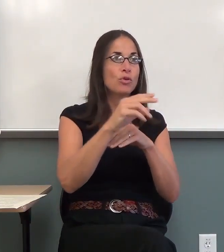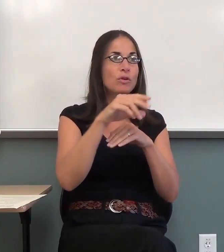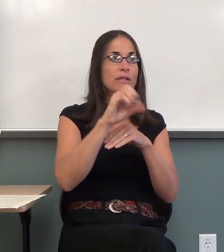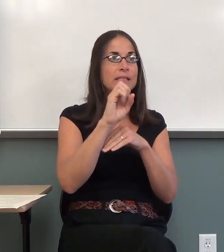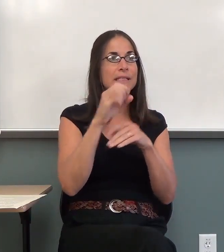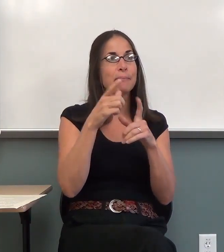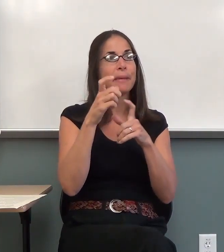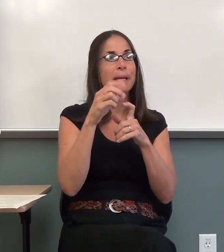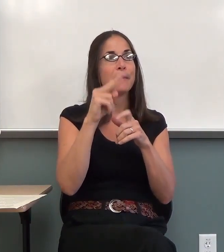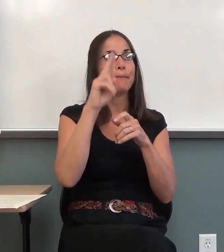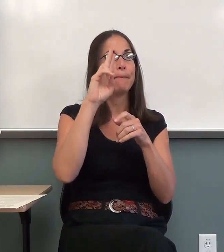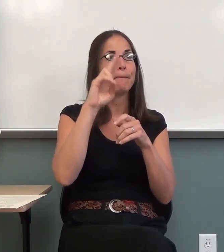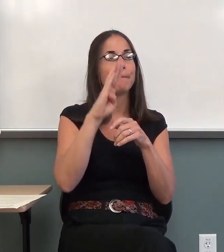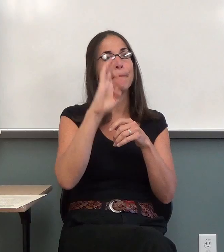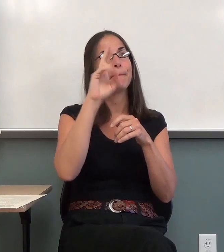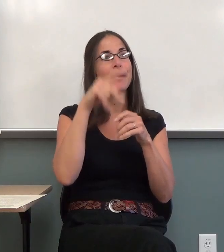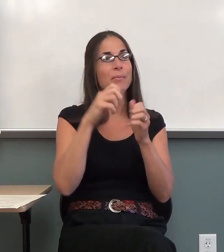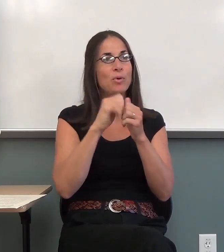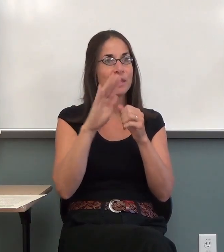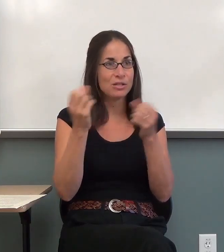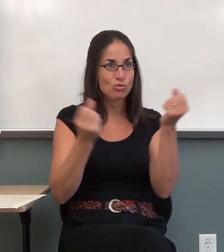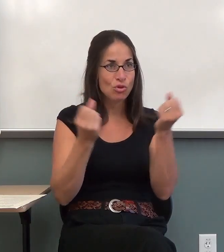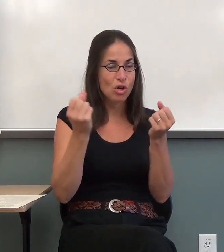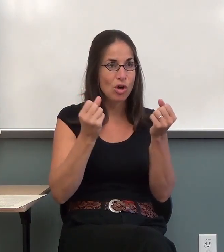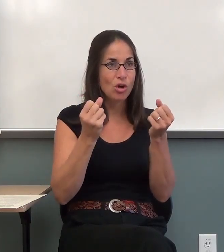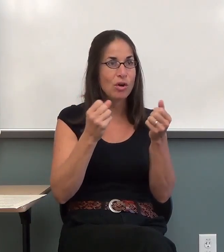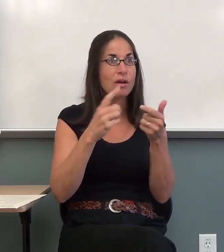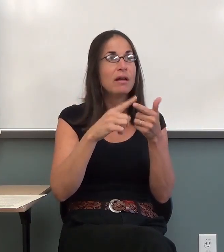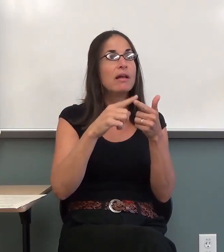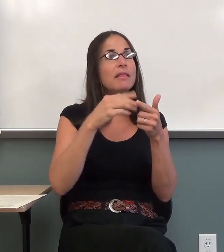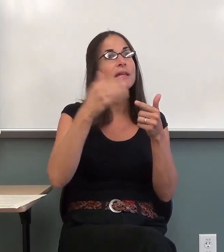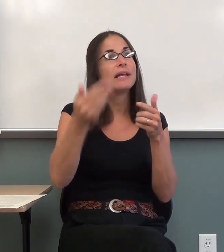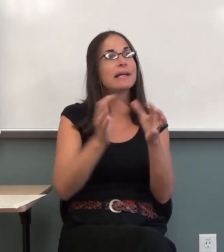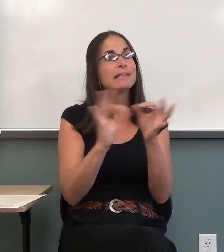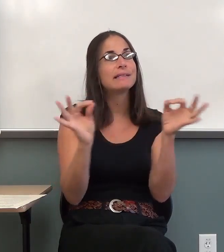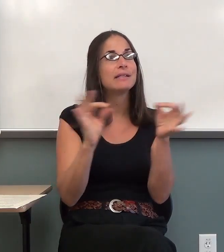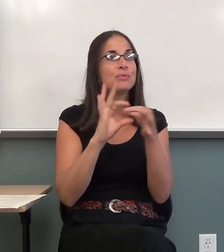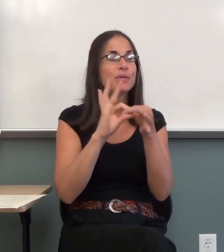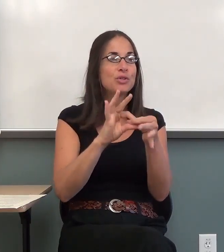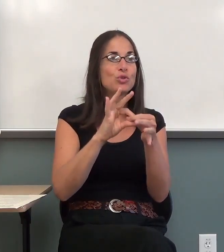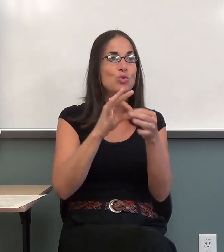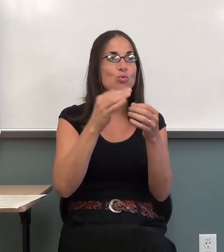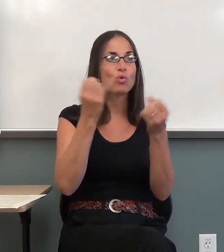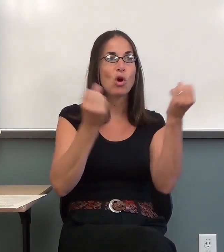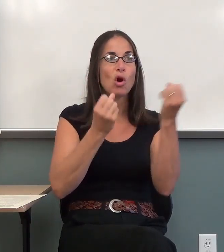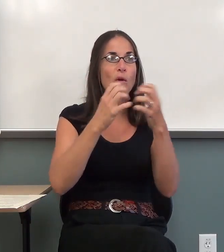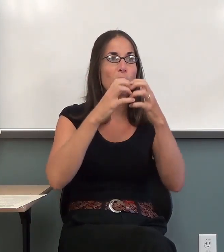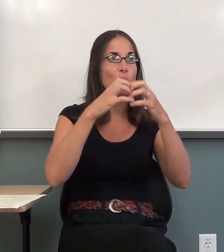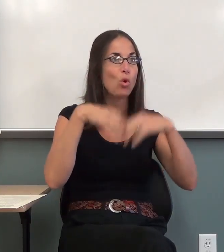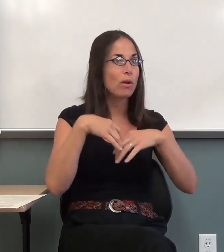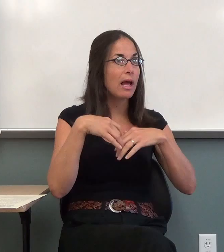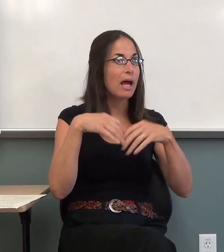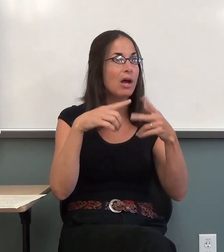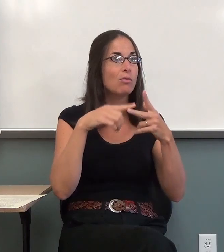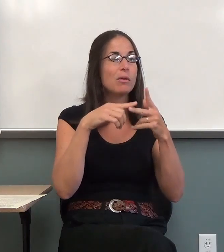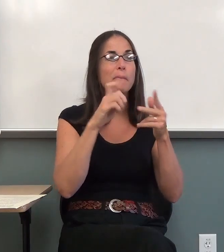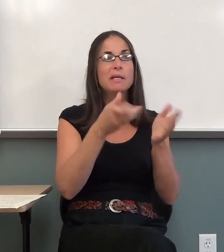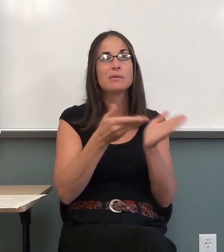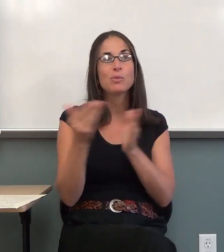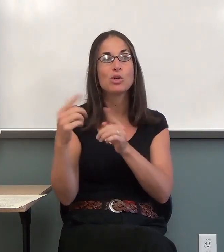next sentence could have to do with Joe's car being broken. It could have to do with Joe's car needing to go to the shop. It could have to